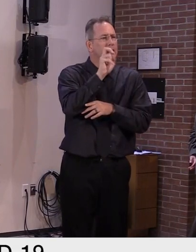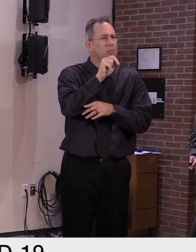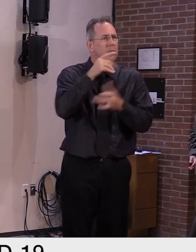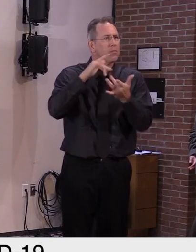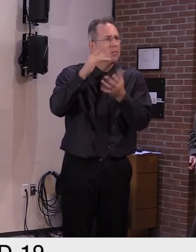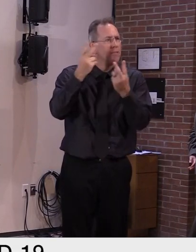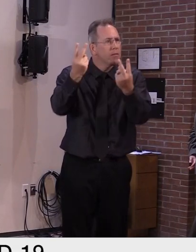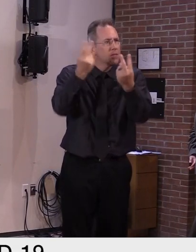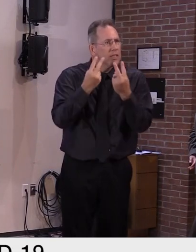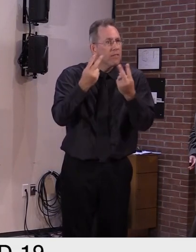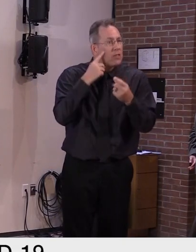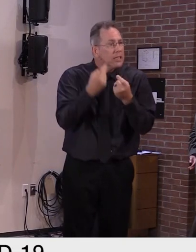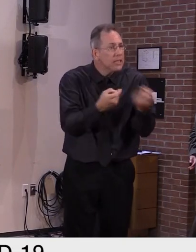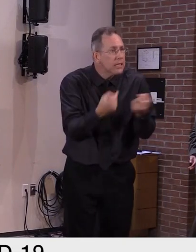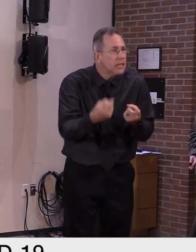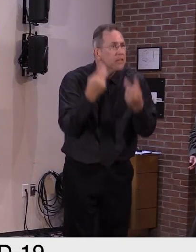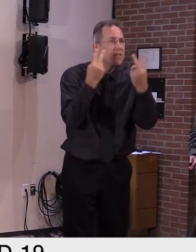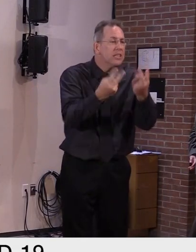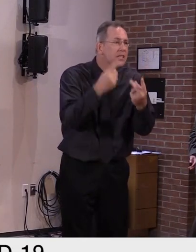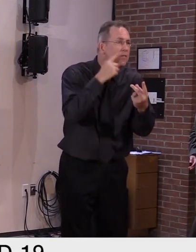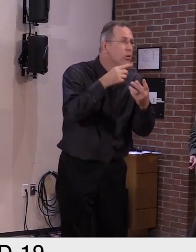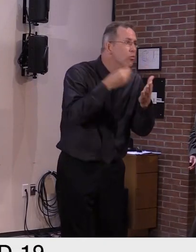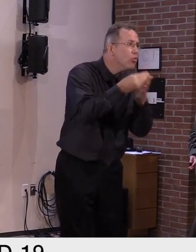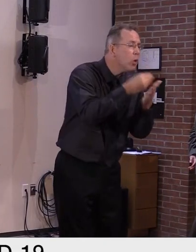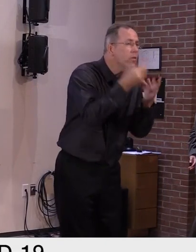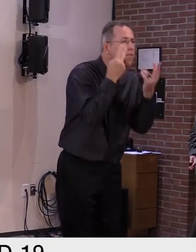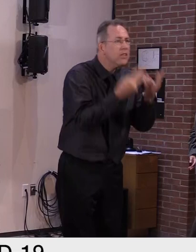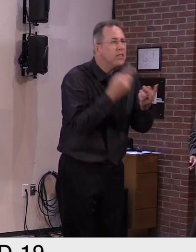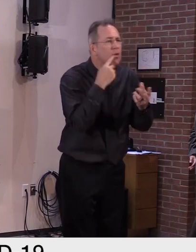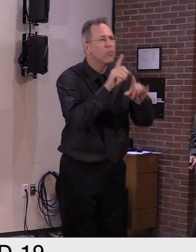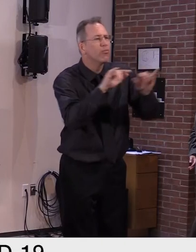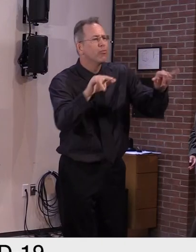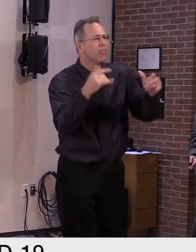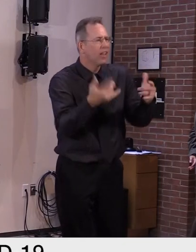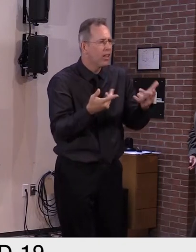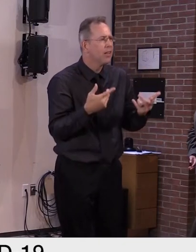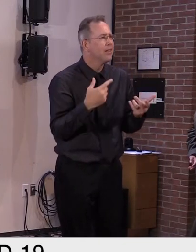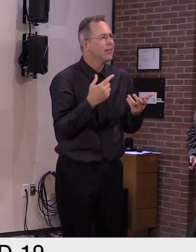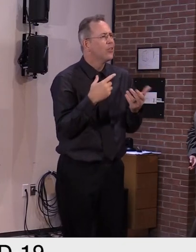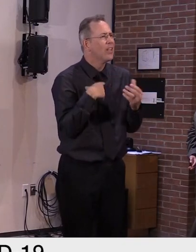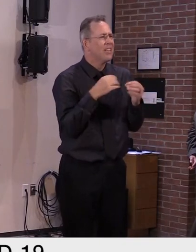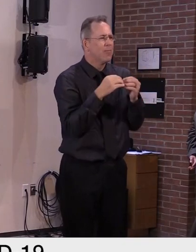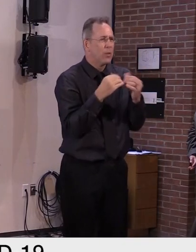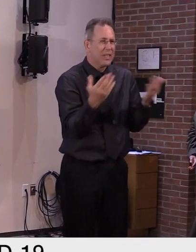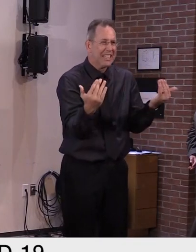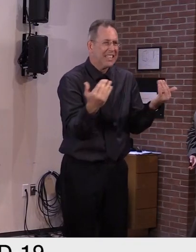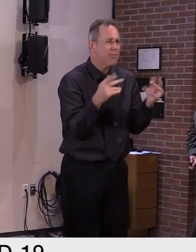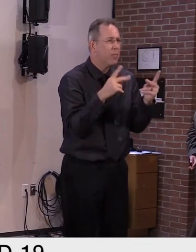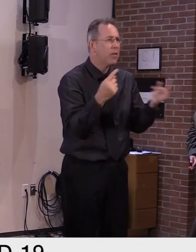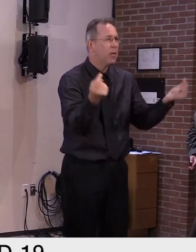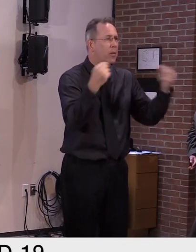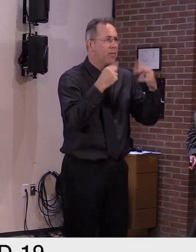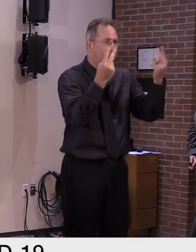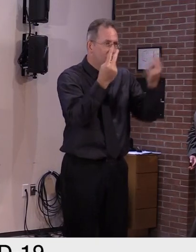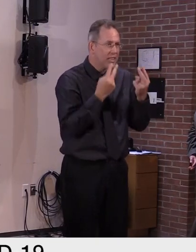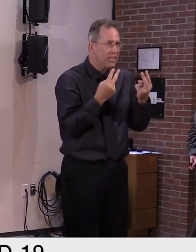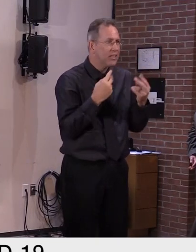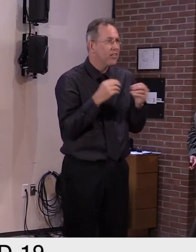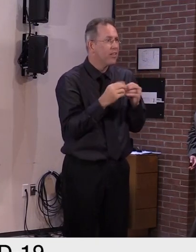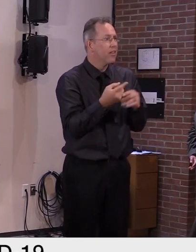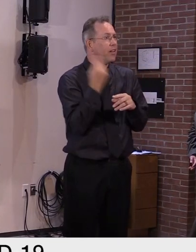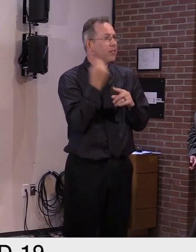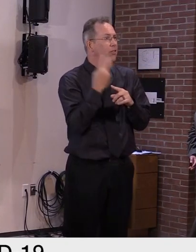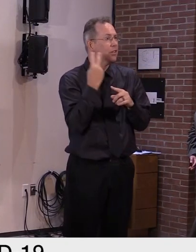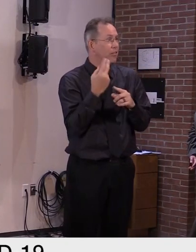safe manner, it won't be to the extreme or magnitude that we've seen in previous years. So I wouldn't set my expectations